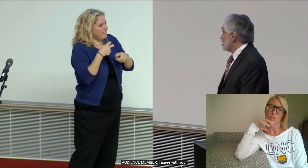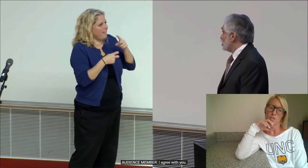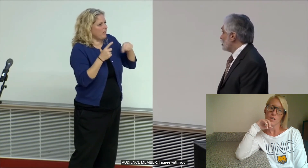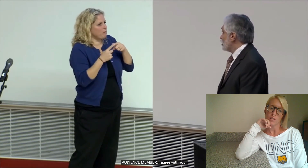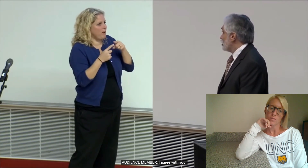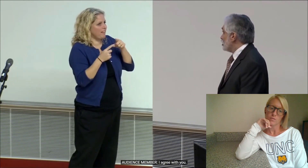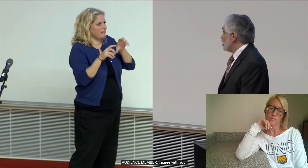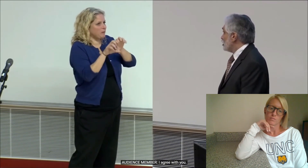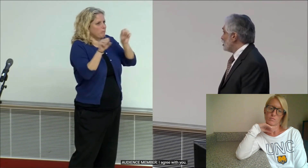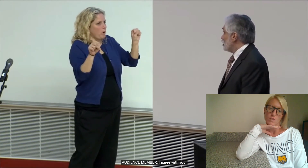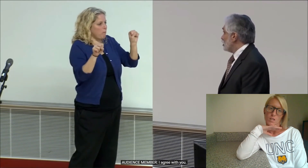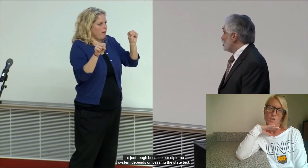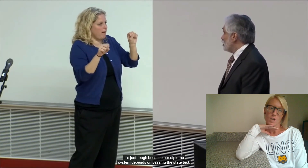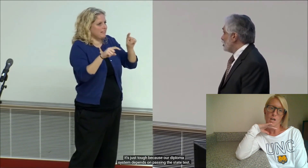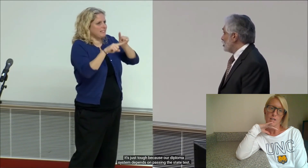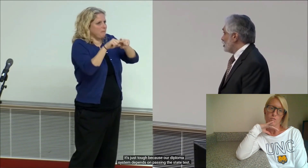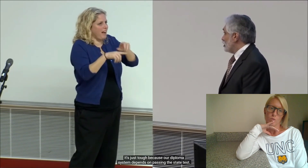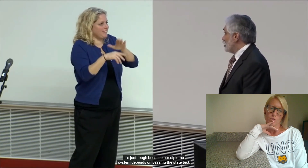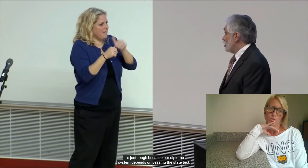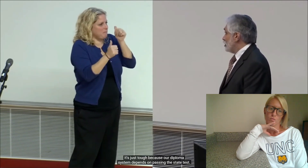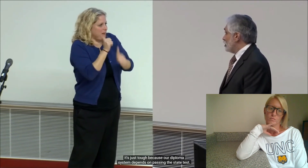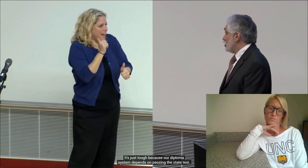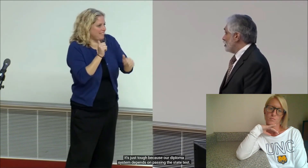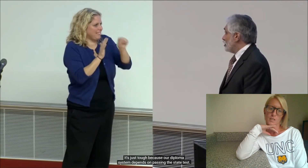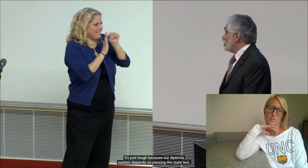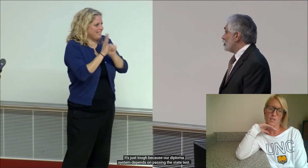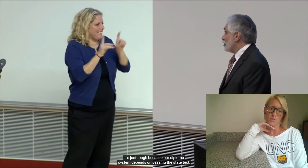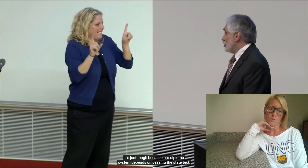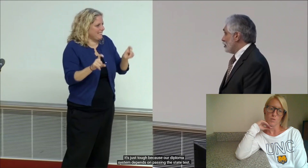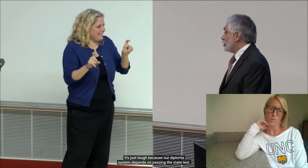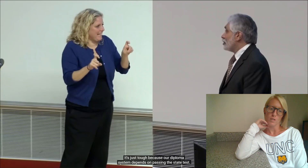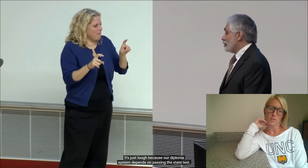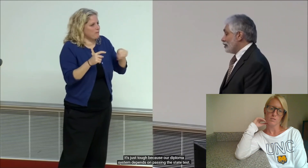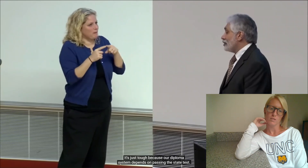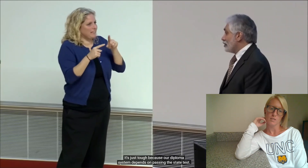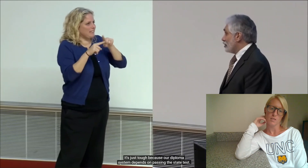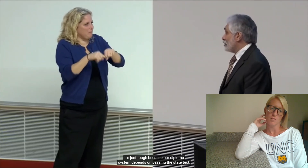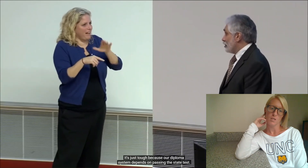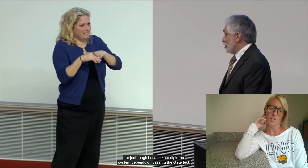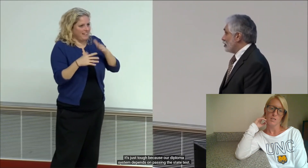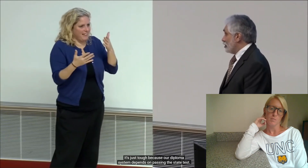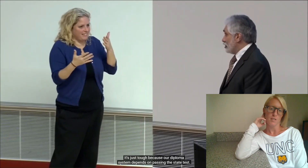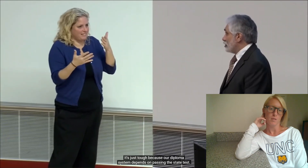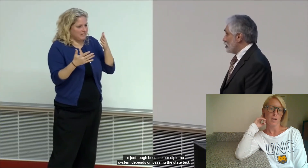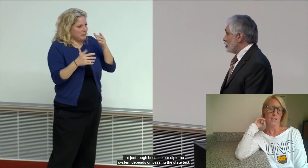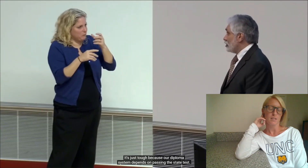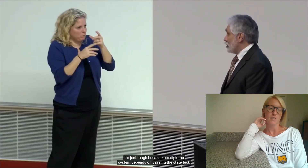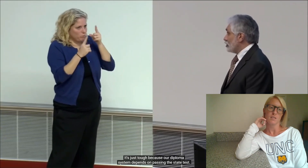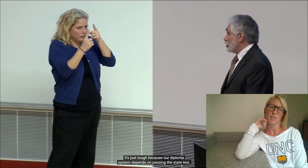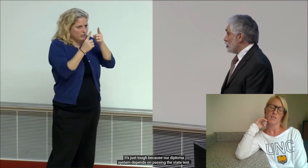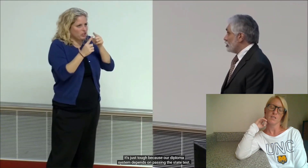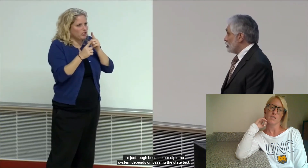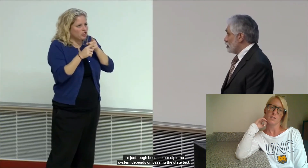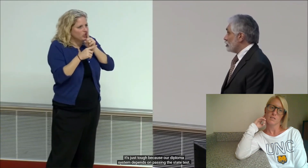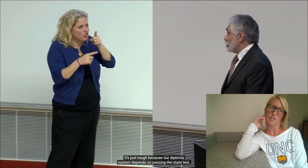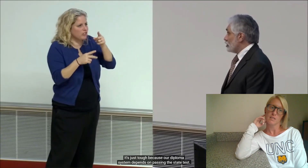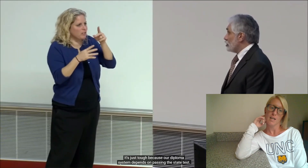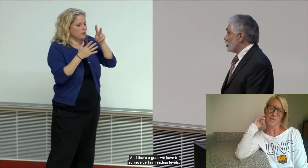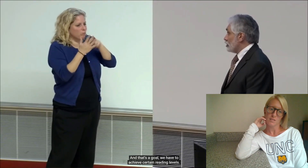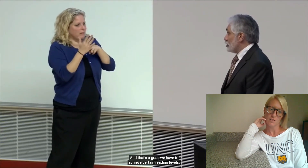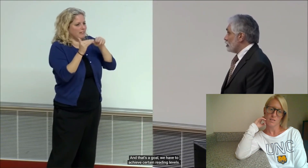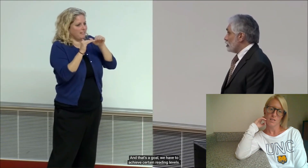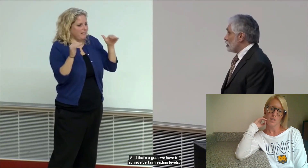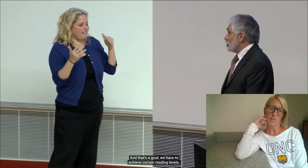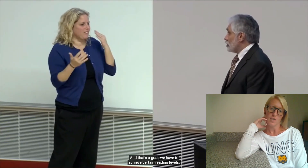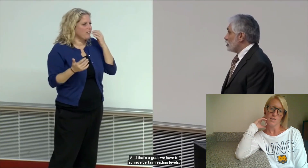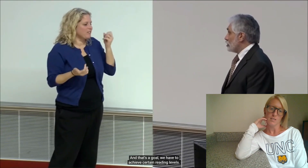and fulfilling I life. agree with you. It's just tough because our diploma Because our system diploma depends on passing the state depends on test. passing this case